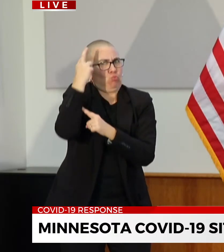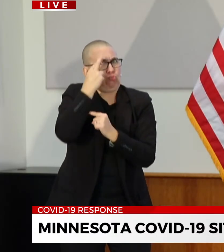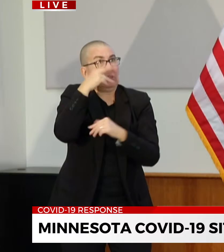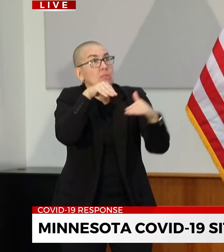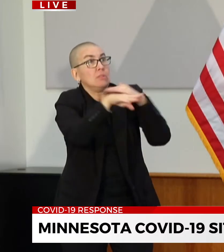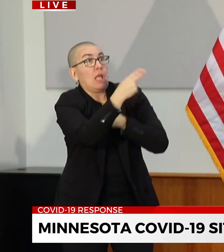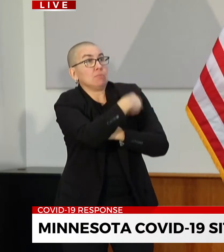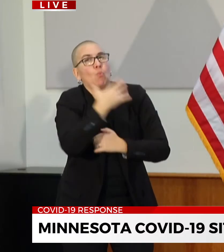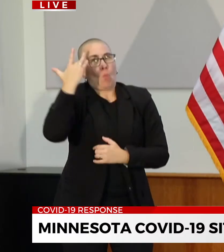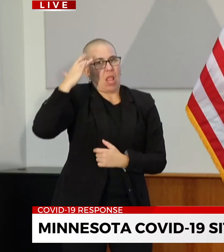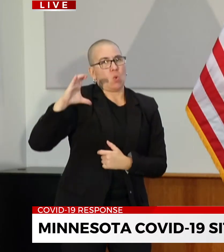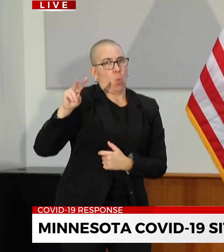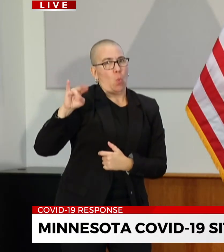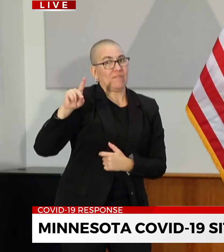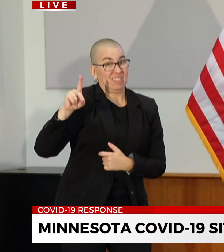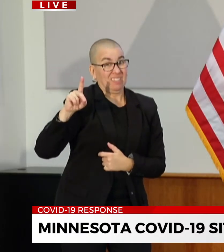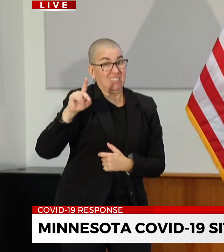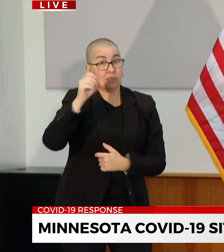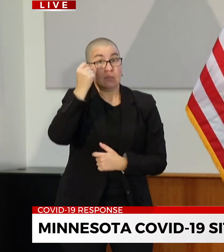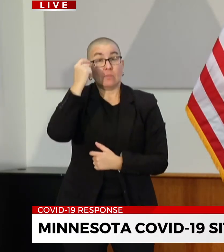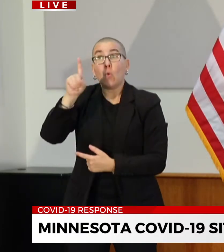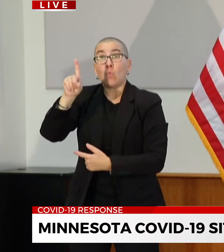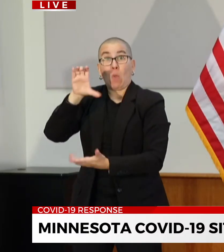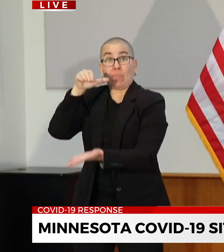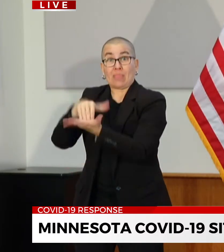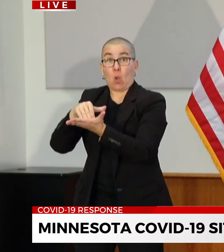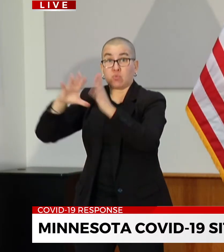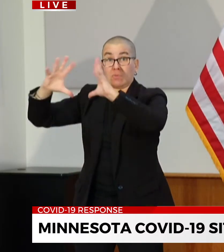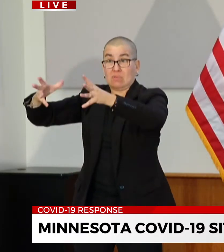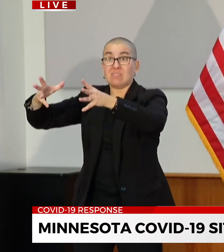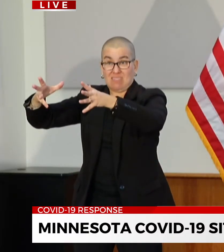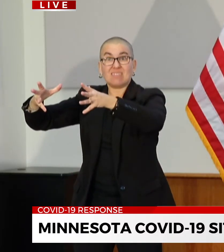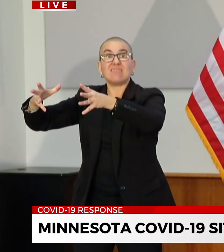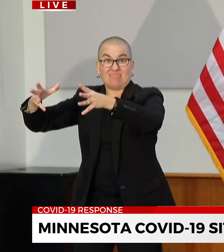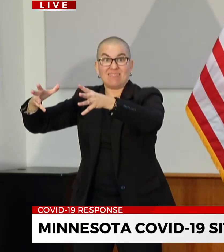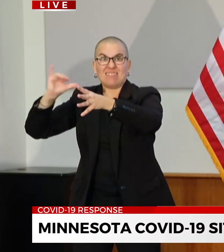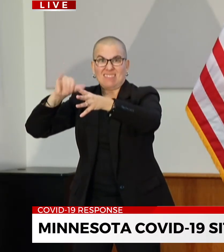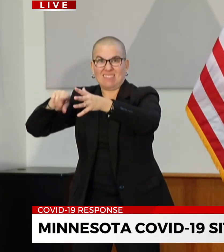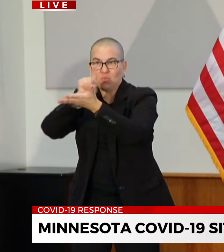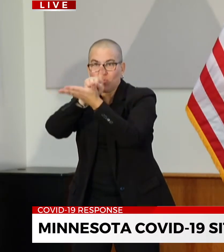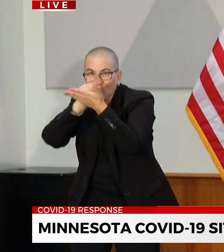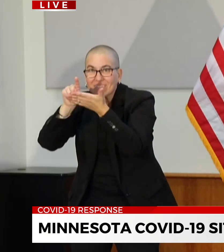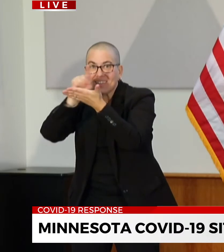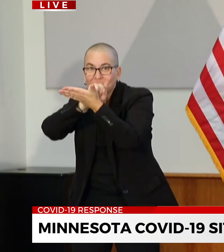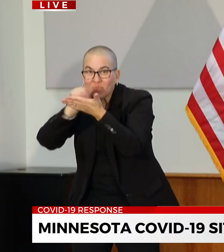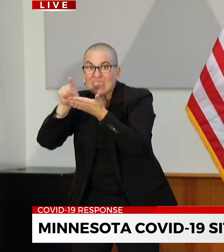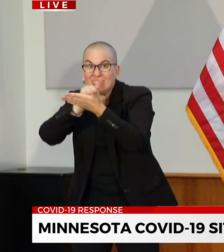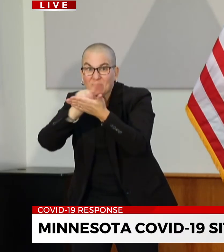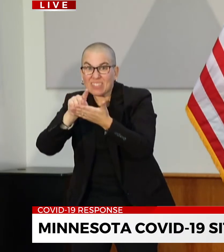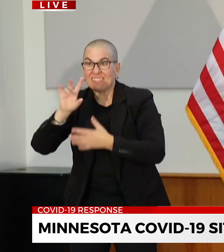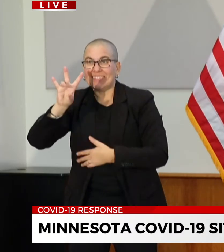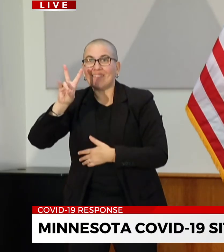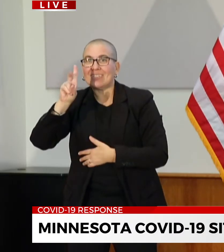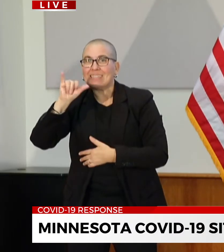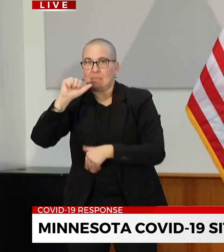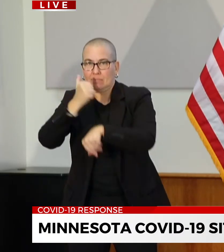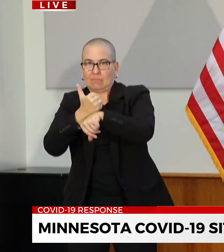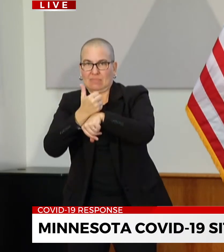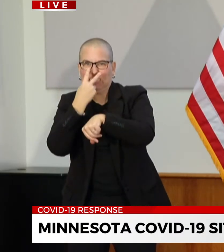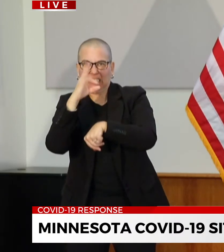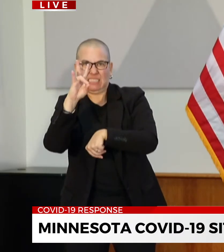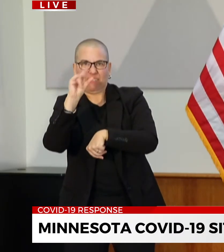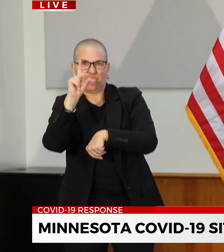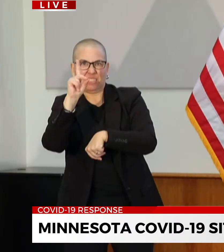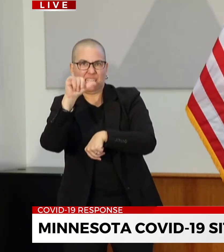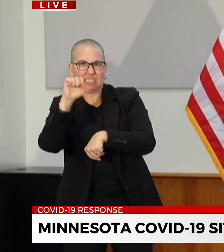basis per 100,000 residents in this case. And this is a weekly 7-day rolling average picture. And the numbers of